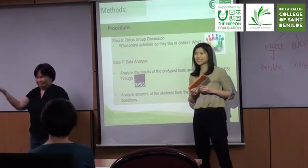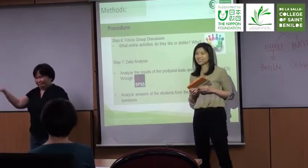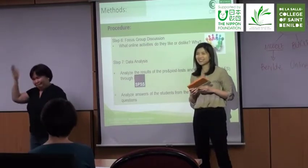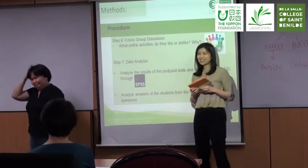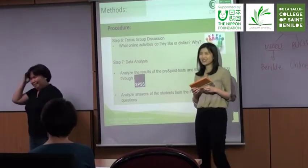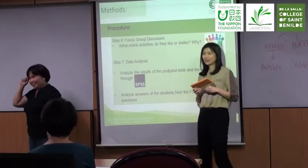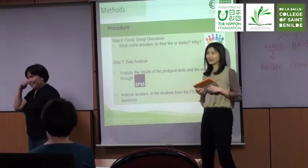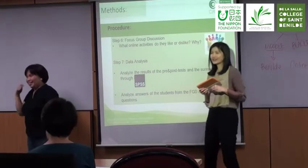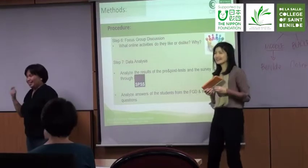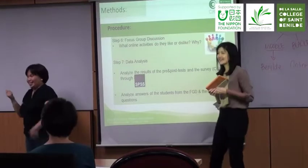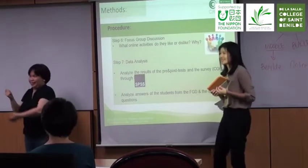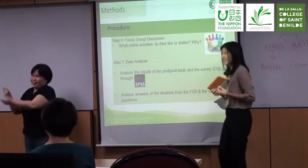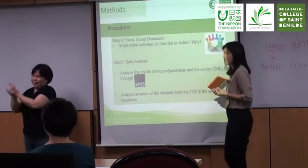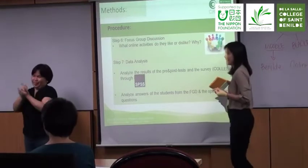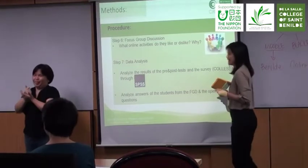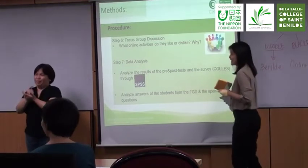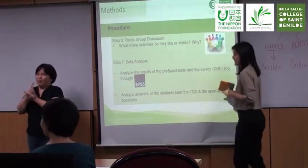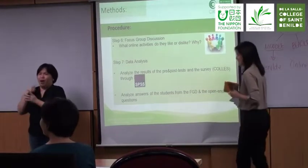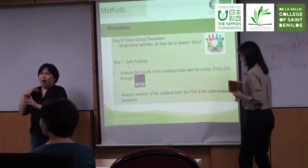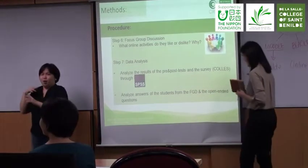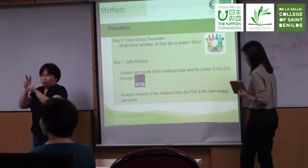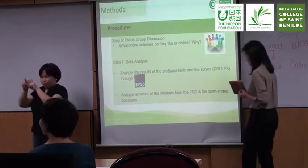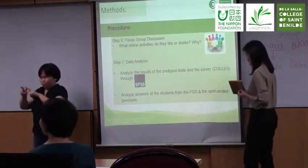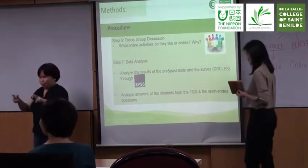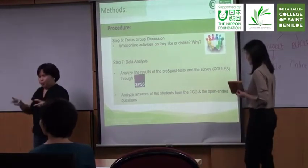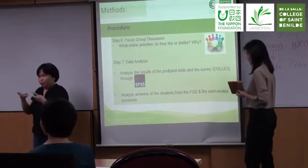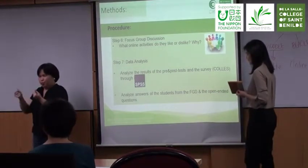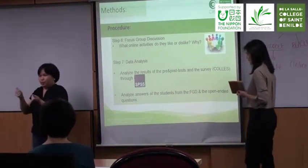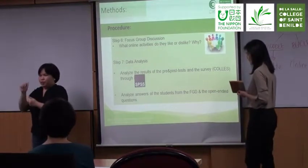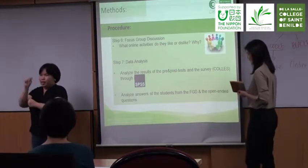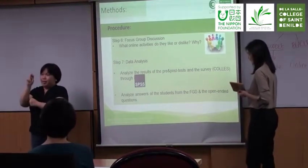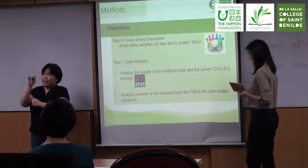us for the data analysis.